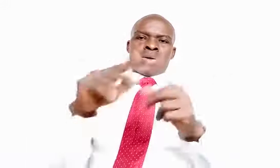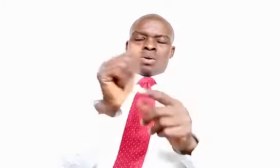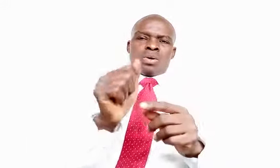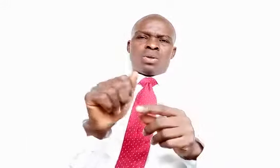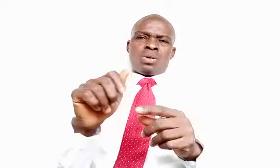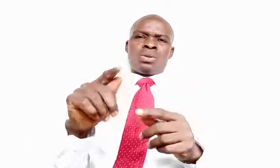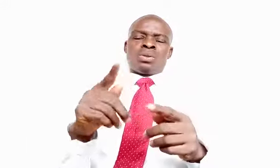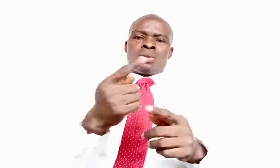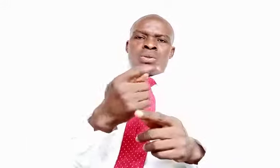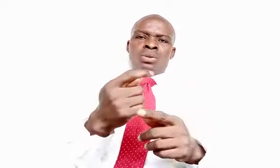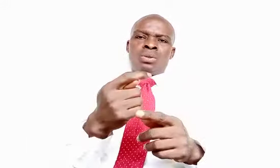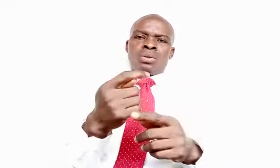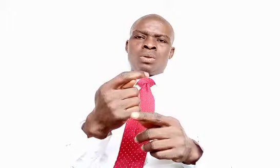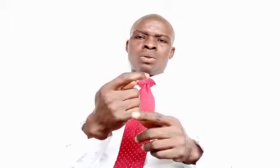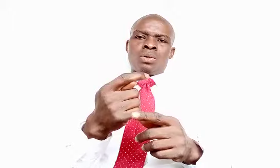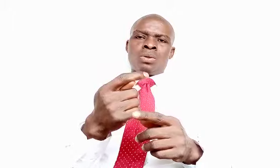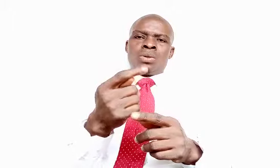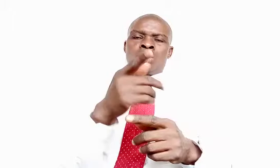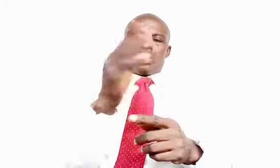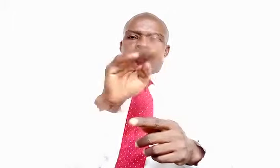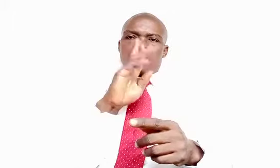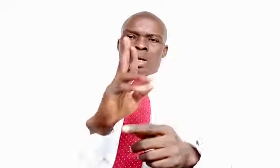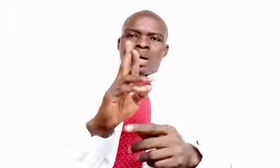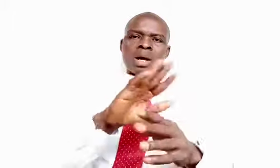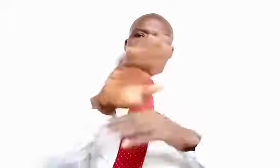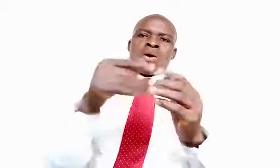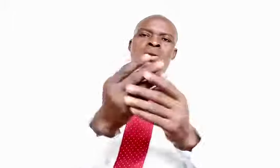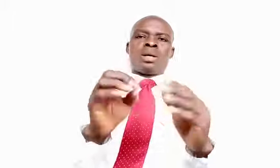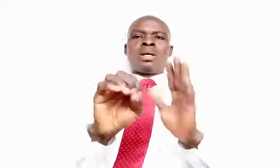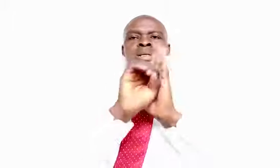cone? They are all examples of cone.